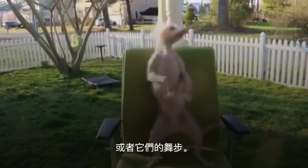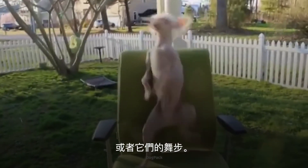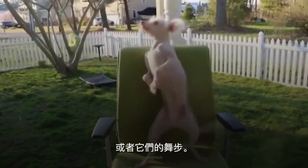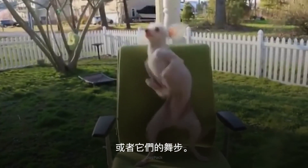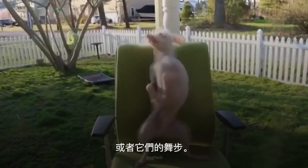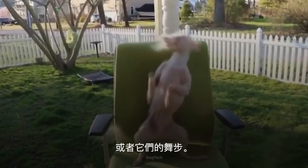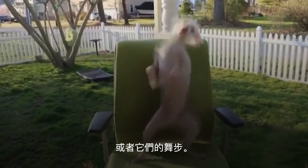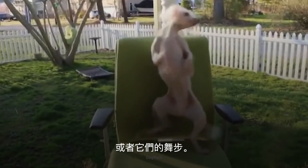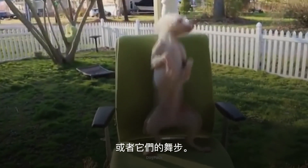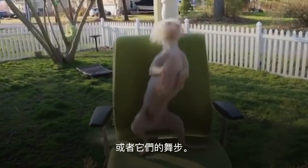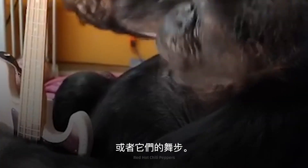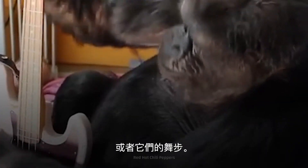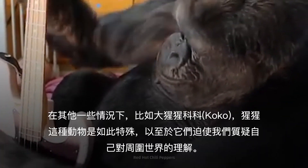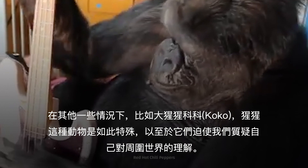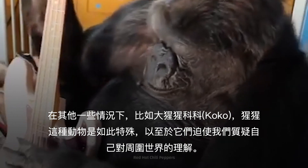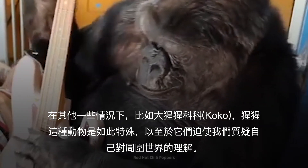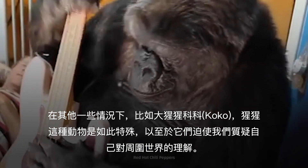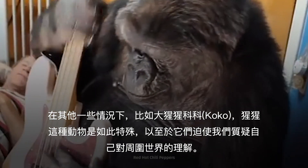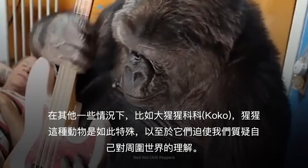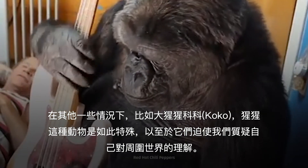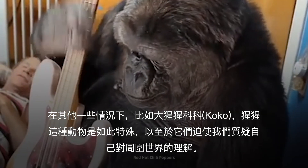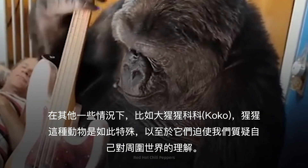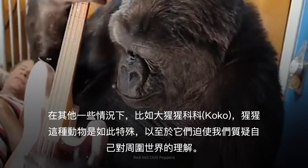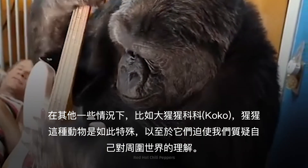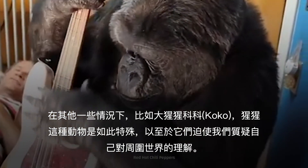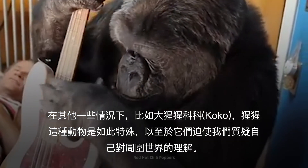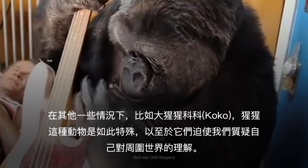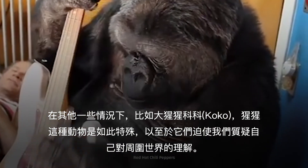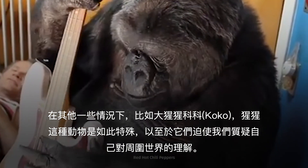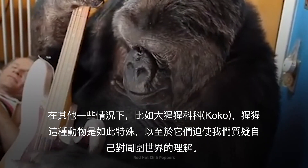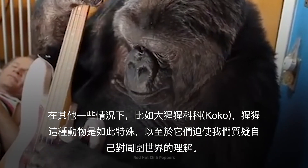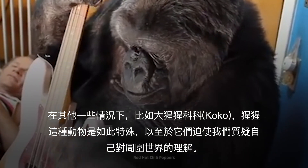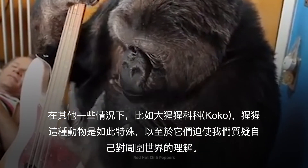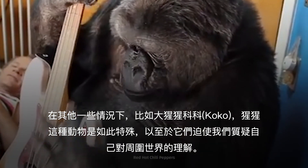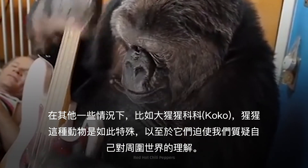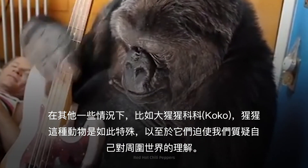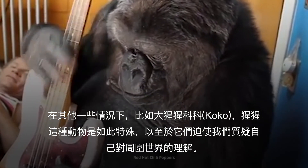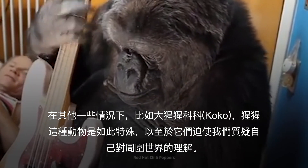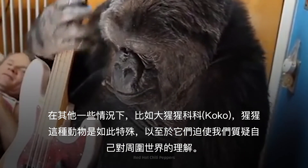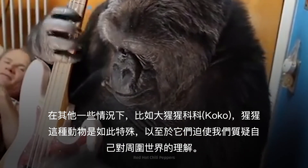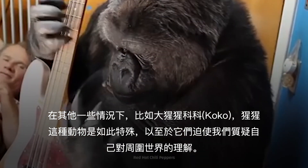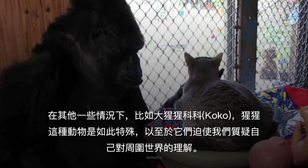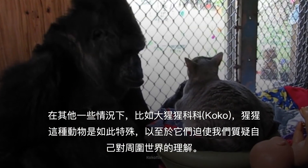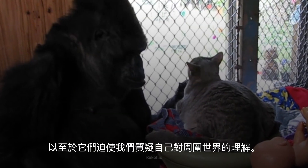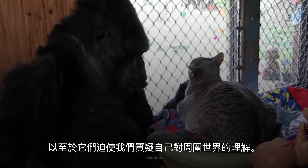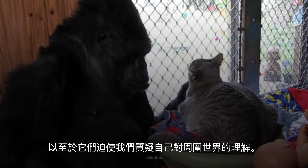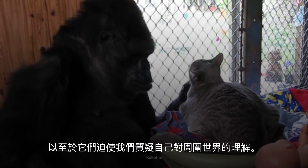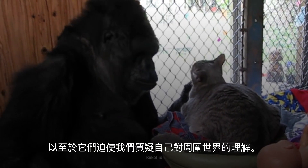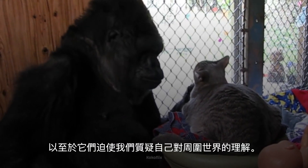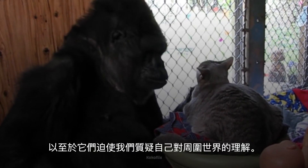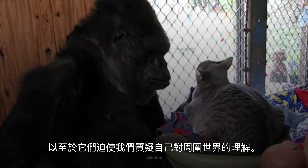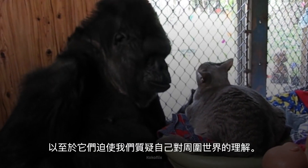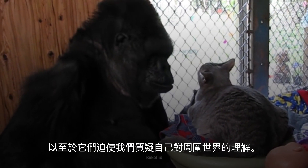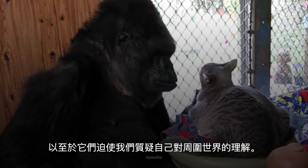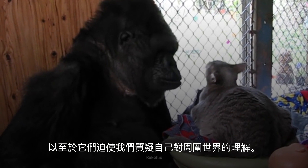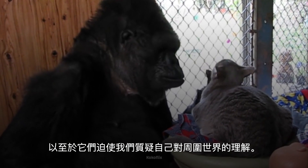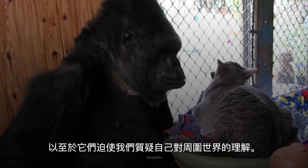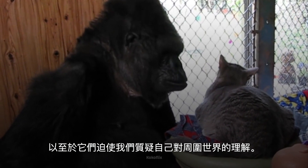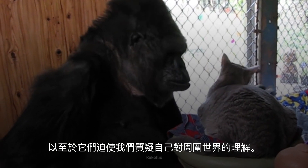dance moves. In other cases, like Coco the gorilla, an animal is so special that they force us to question our